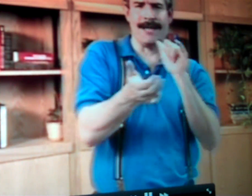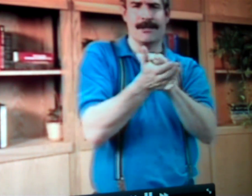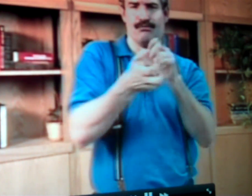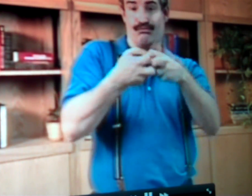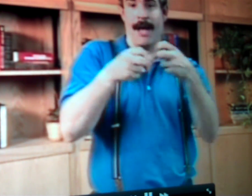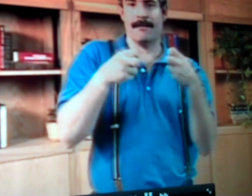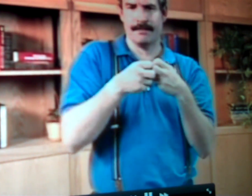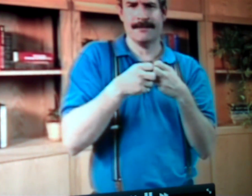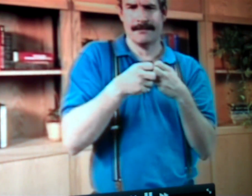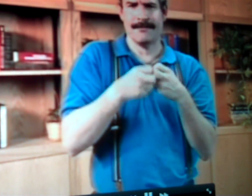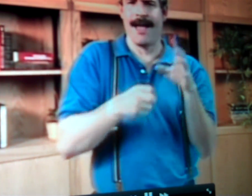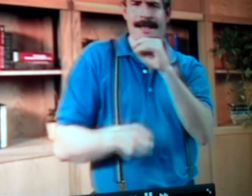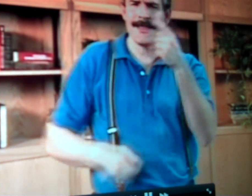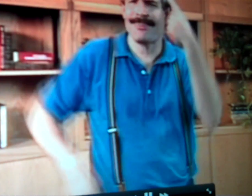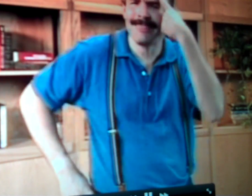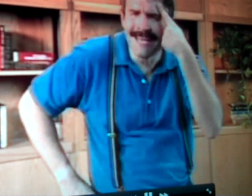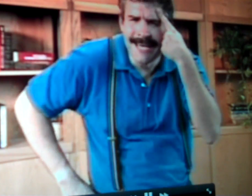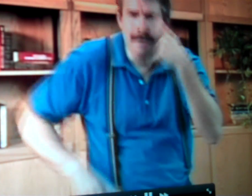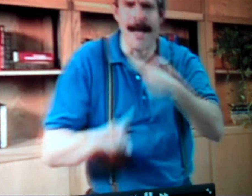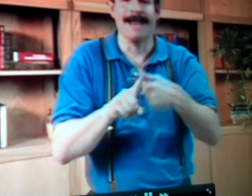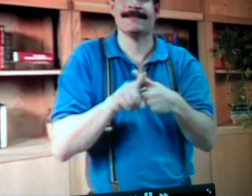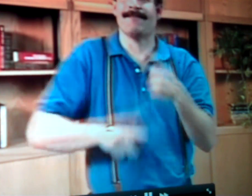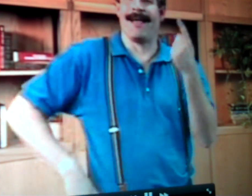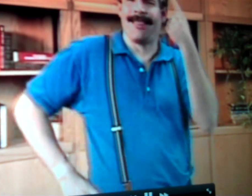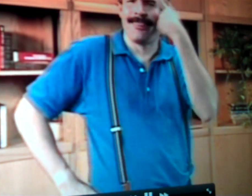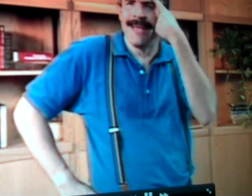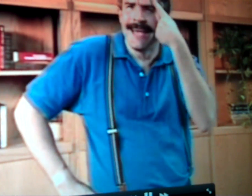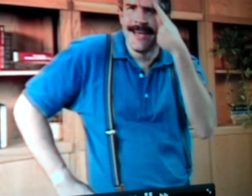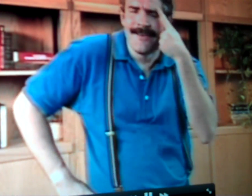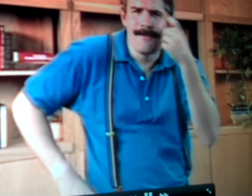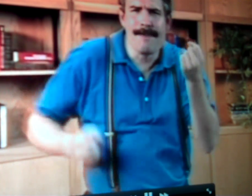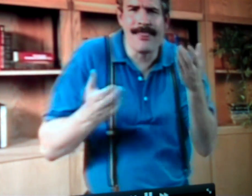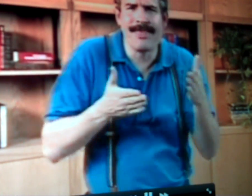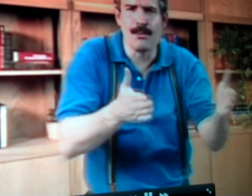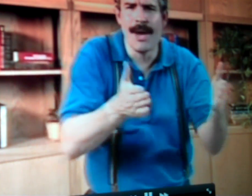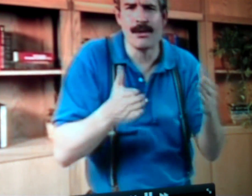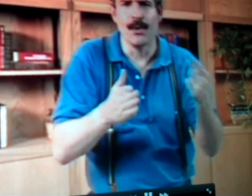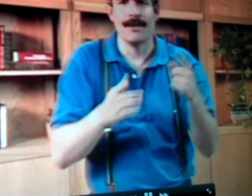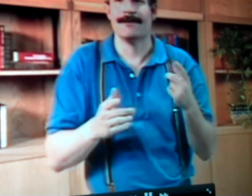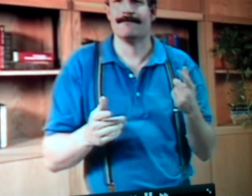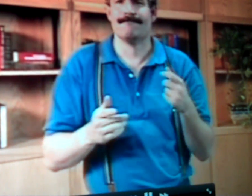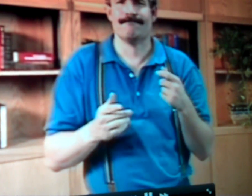But it's really important that you find a way to deal with that problem and think about it positively.